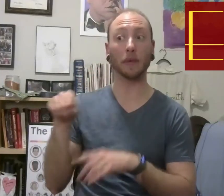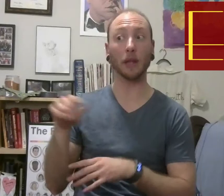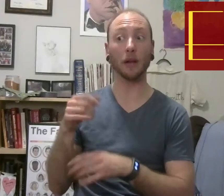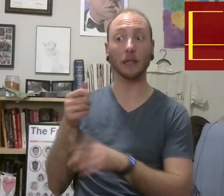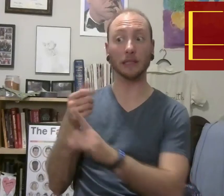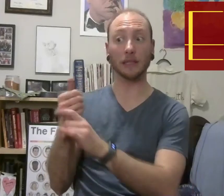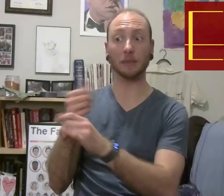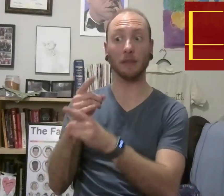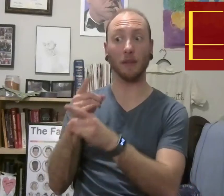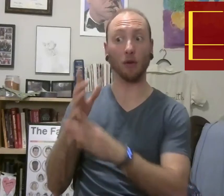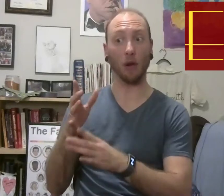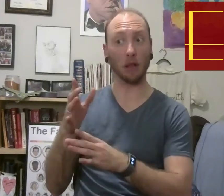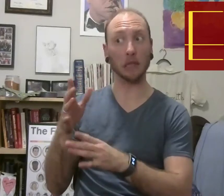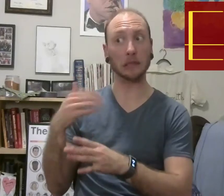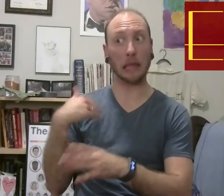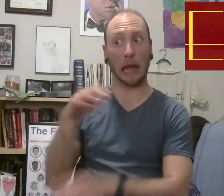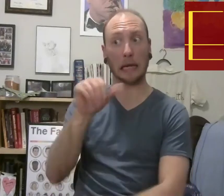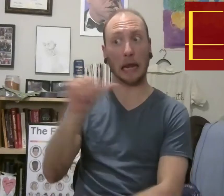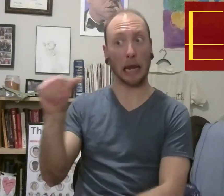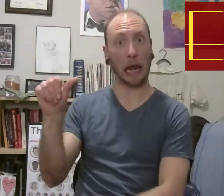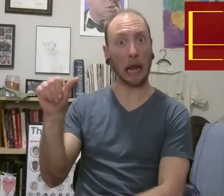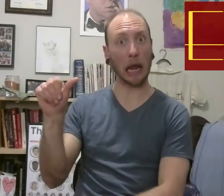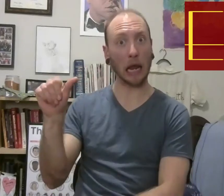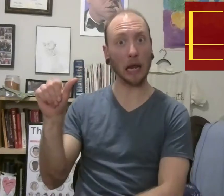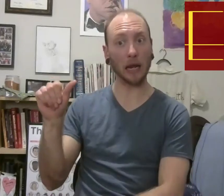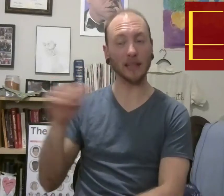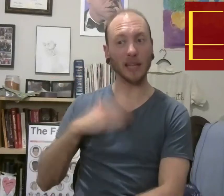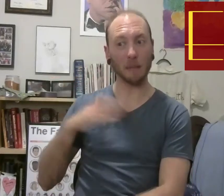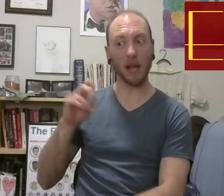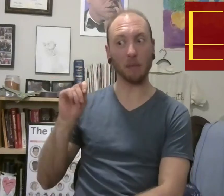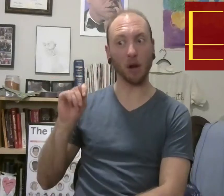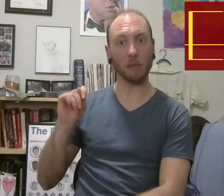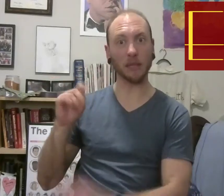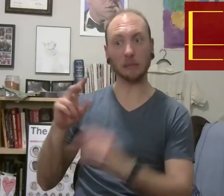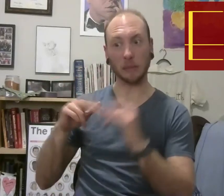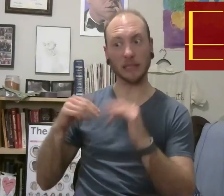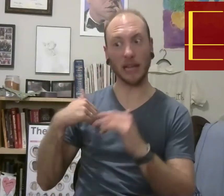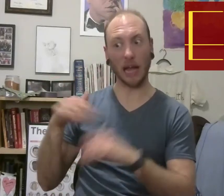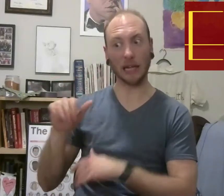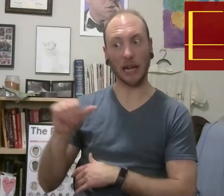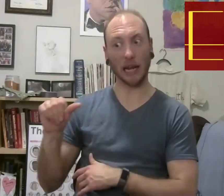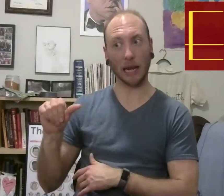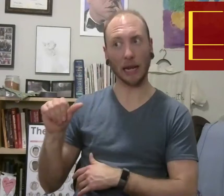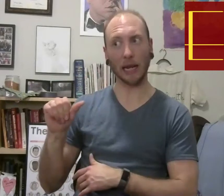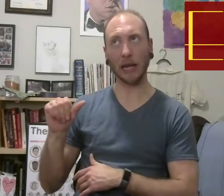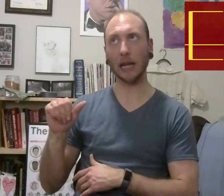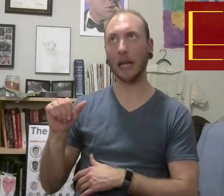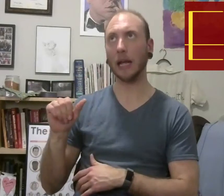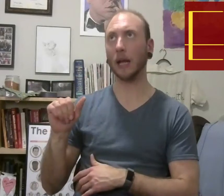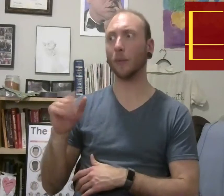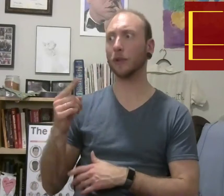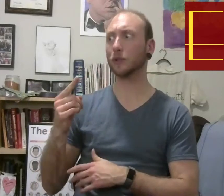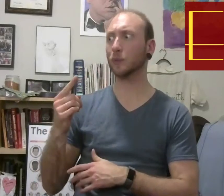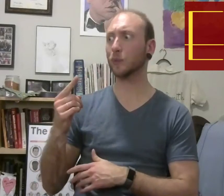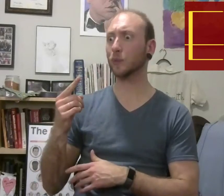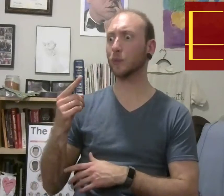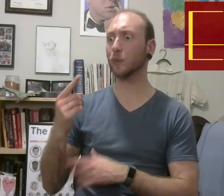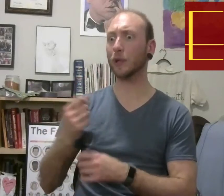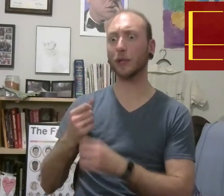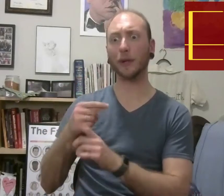meeting on the ground floor of my apartment building. This was like a year and a half, 2 years before I got sober, and I